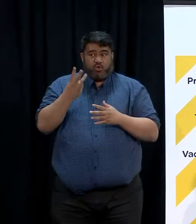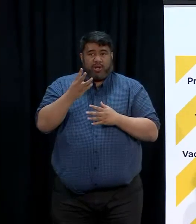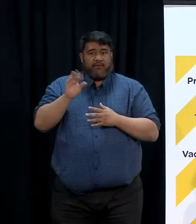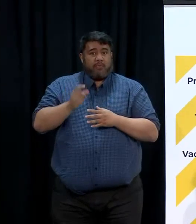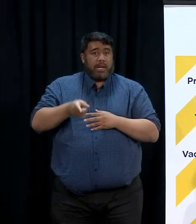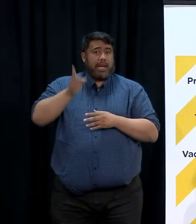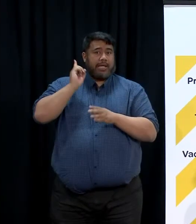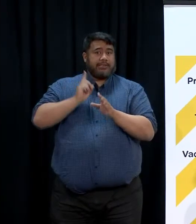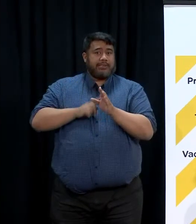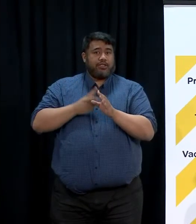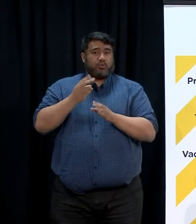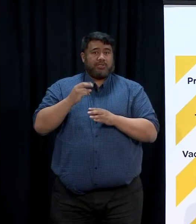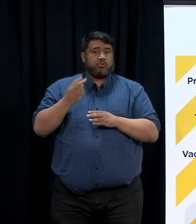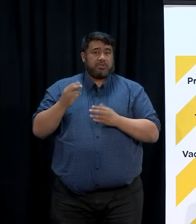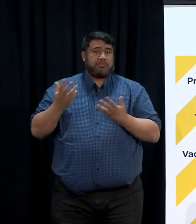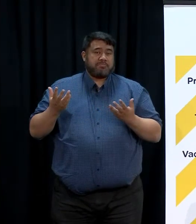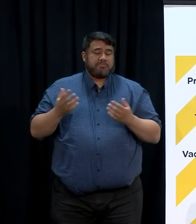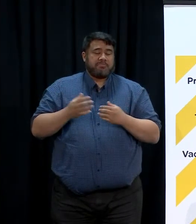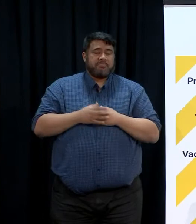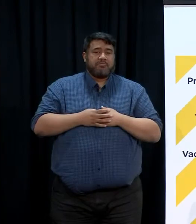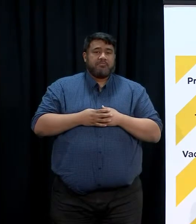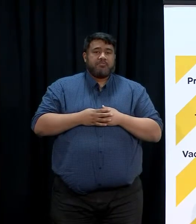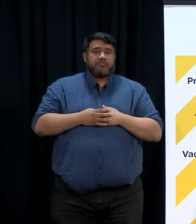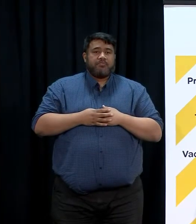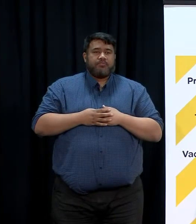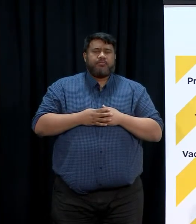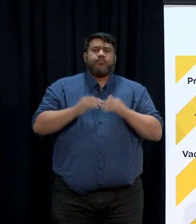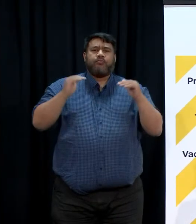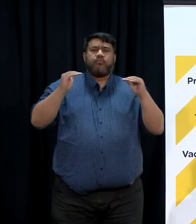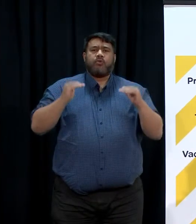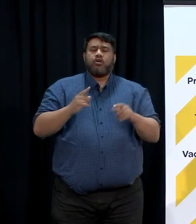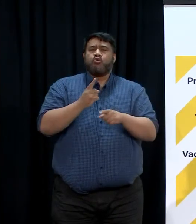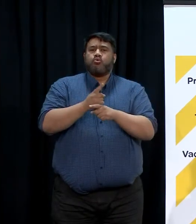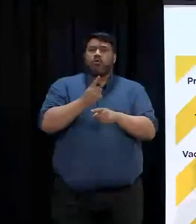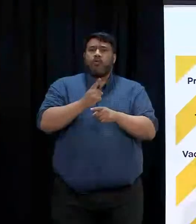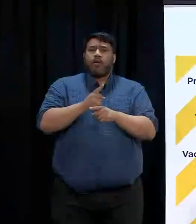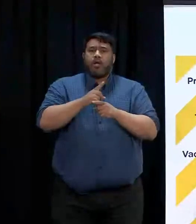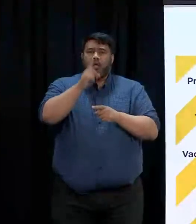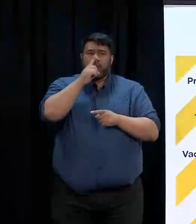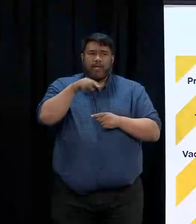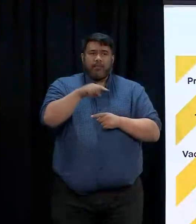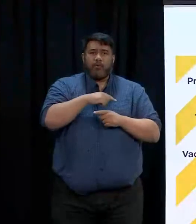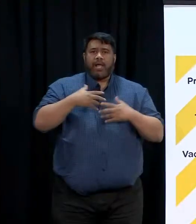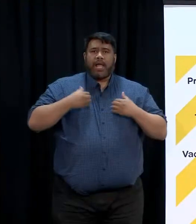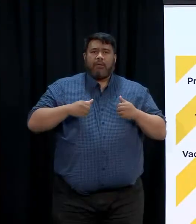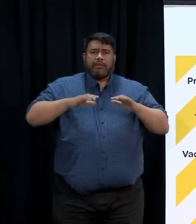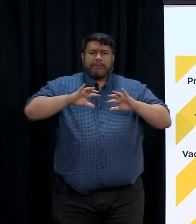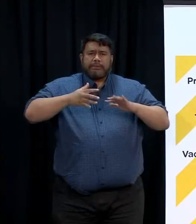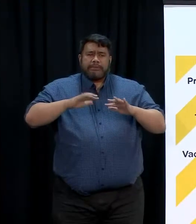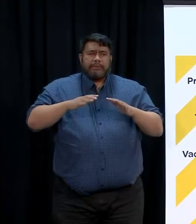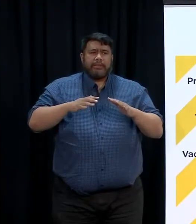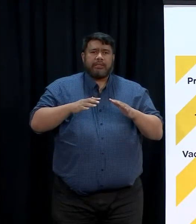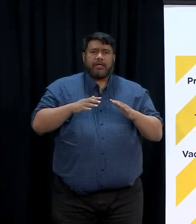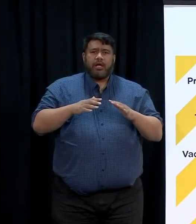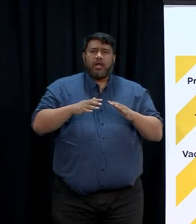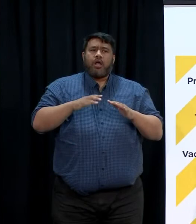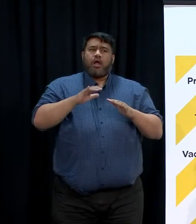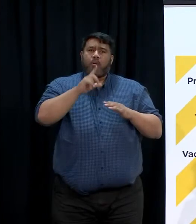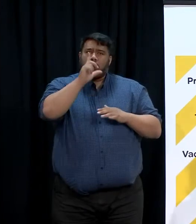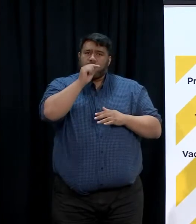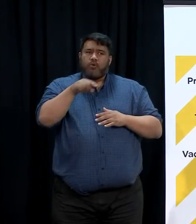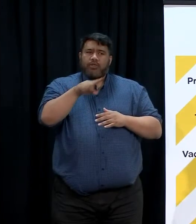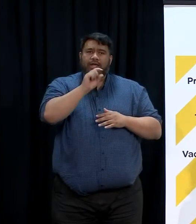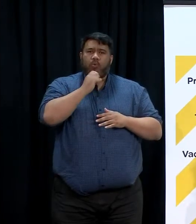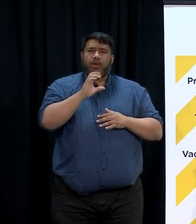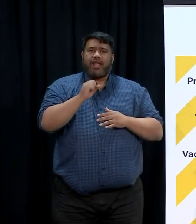Just a quick clarification around the 3rd dose for immunocompromised people, and again just reiterating this is a 3rd dose in the primary course